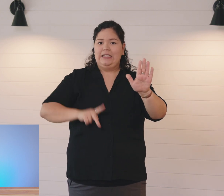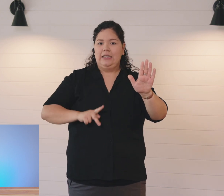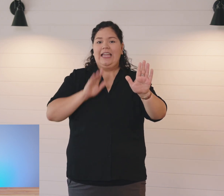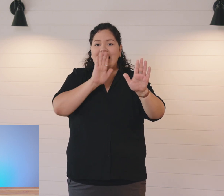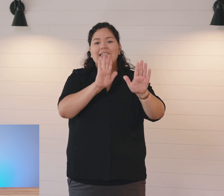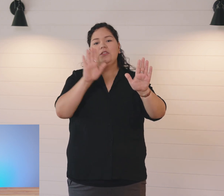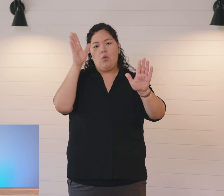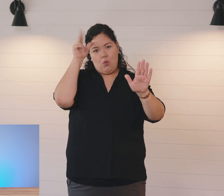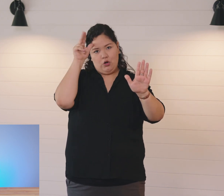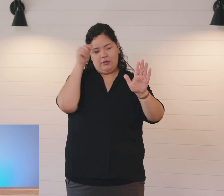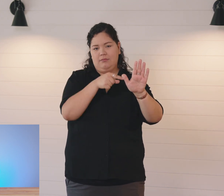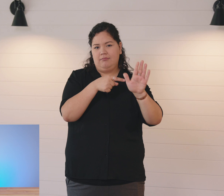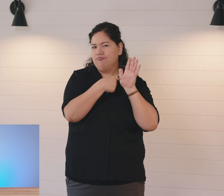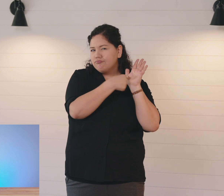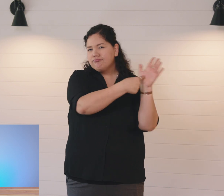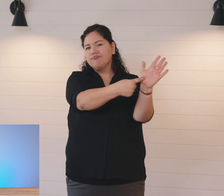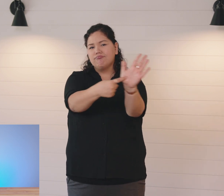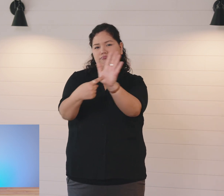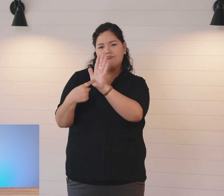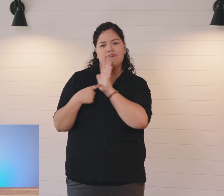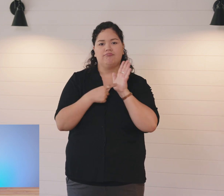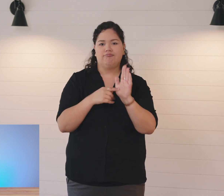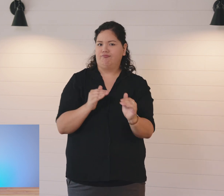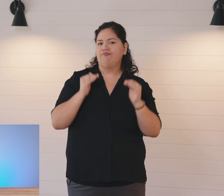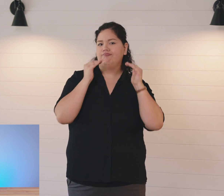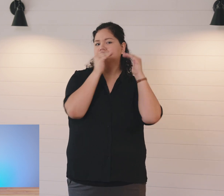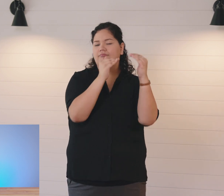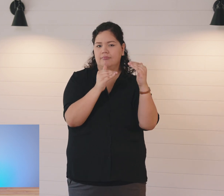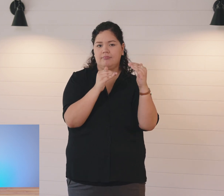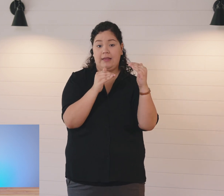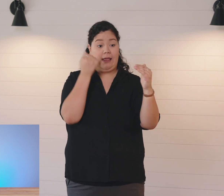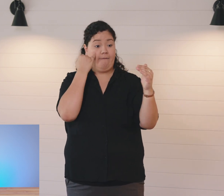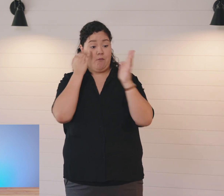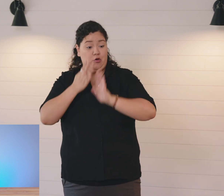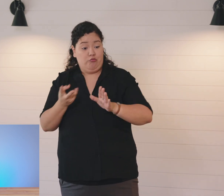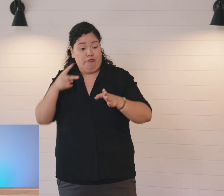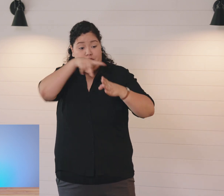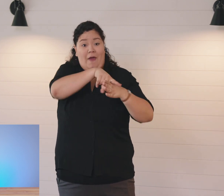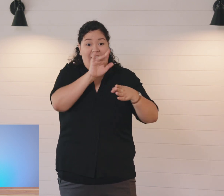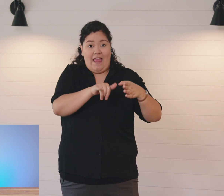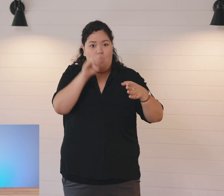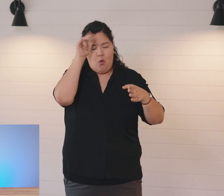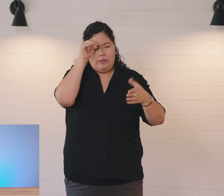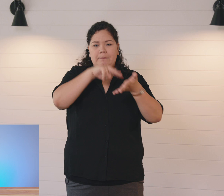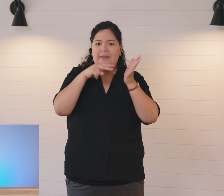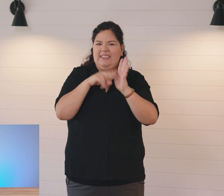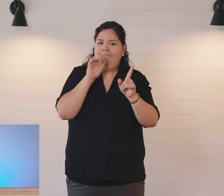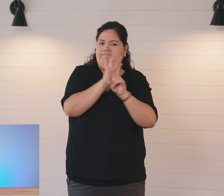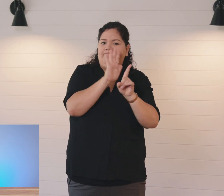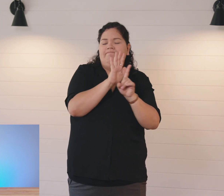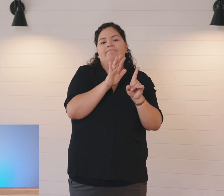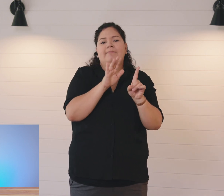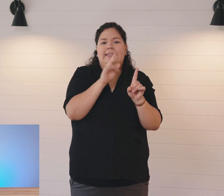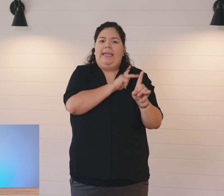up between its ears. It was a signal that the man riding the horse was the king. It's the way they went into battle or they went into processions